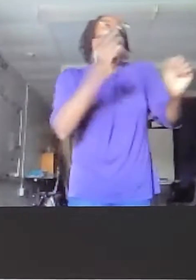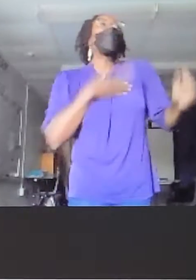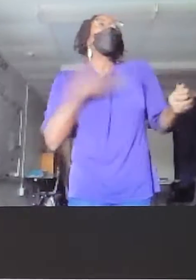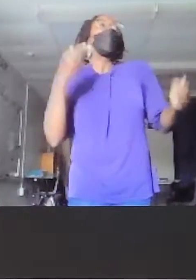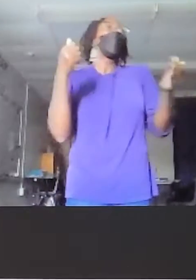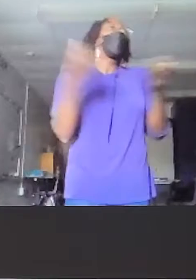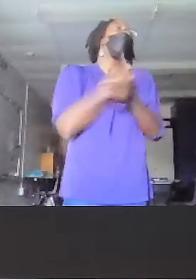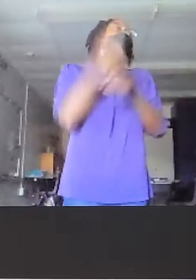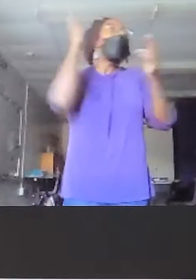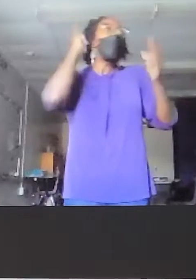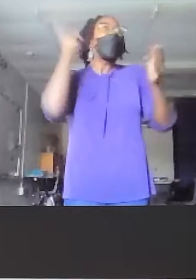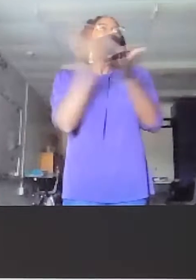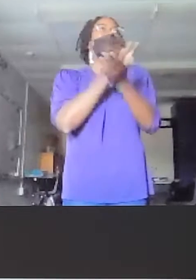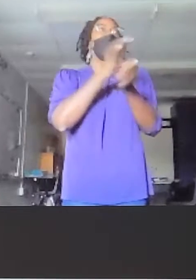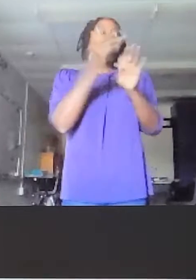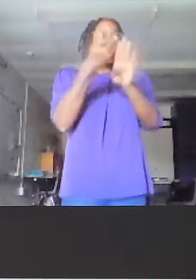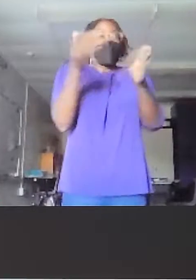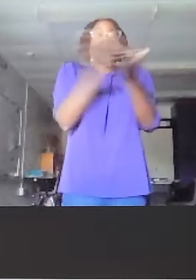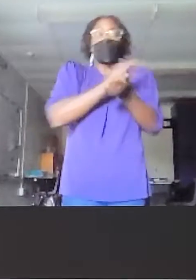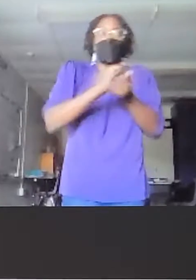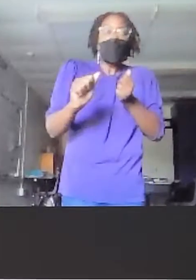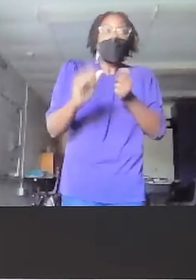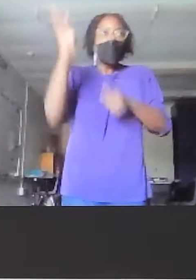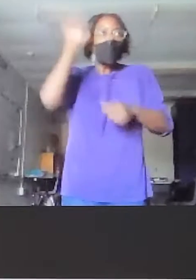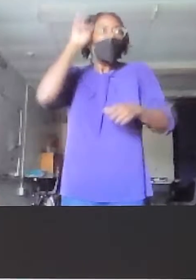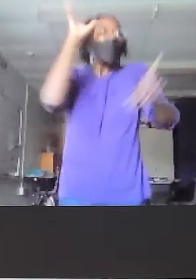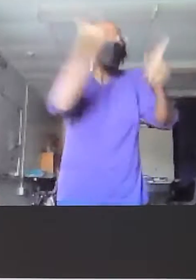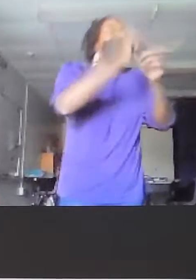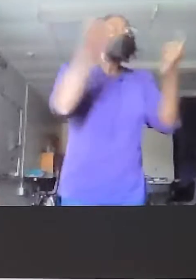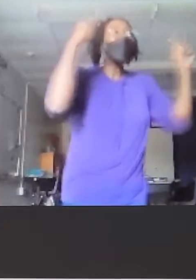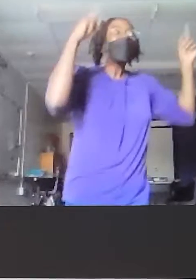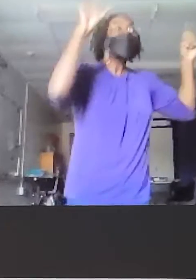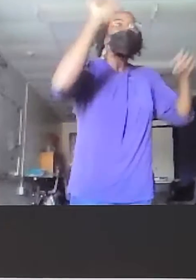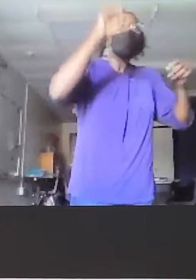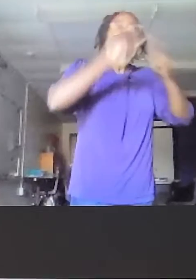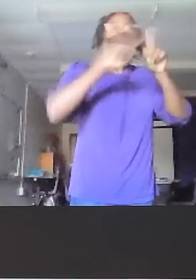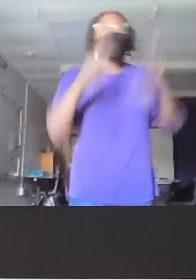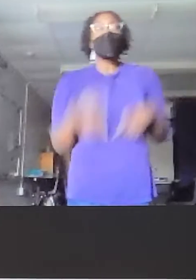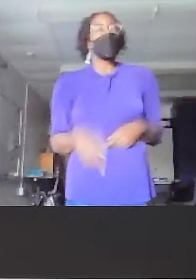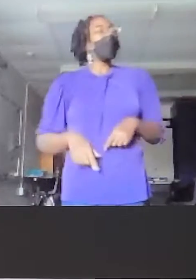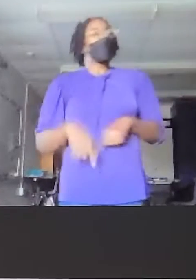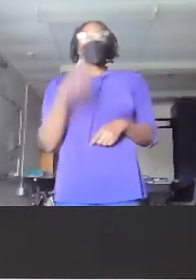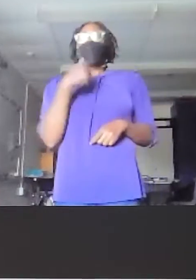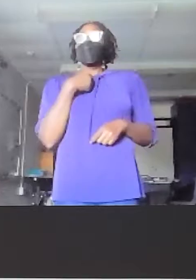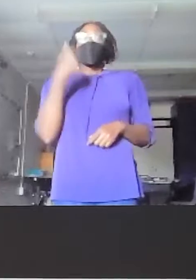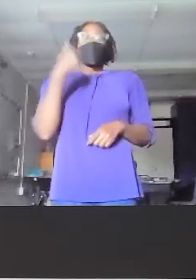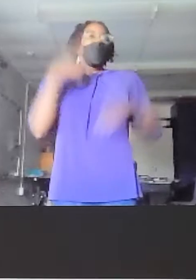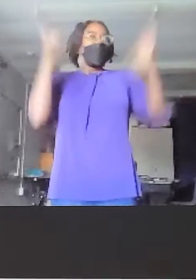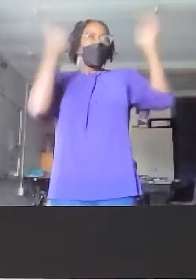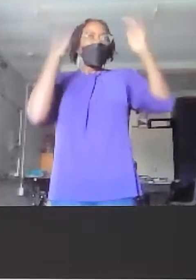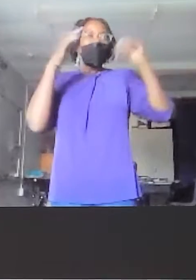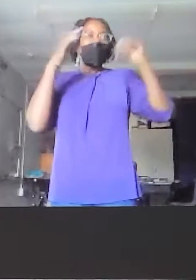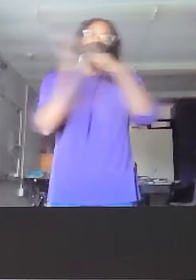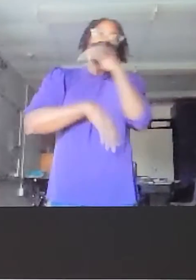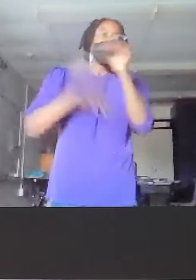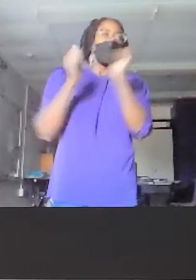it was destroyed forever. Lily saved the day, but he couldn't save me. Guess who had a timeout with